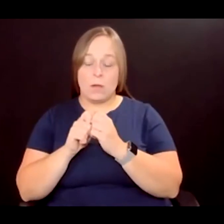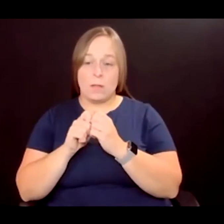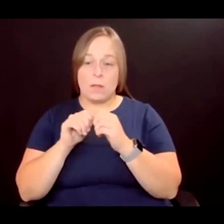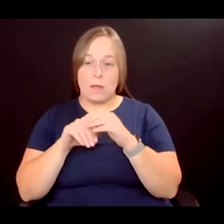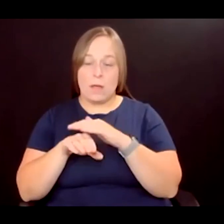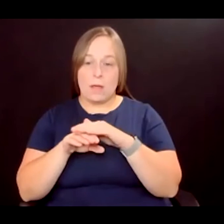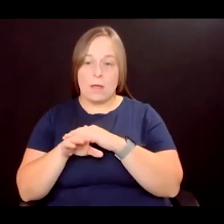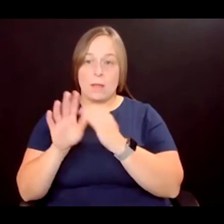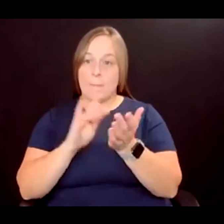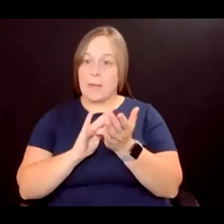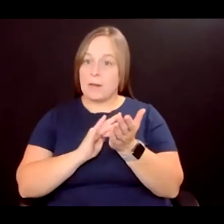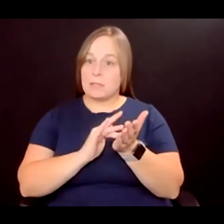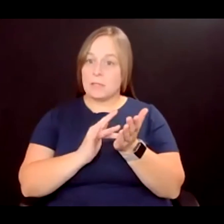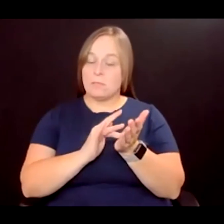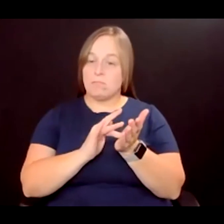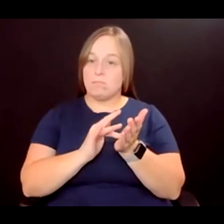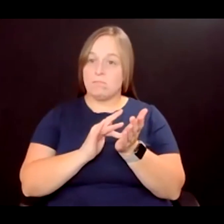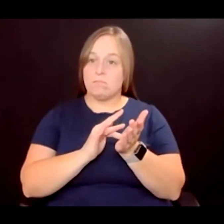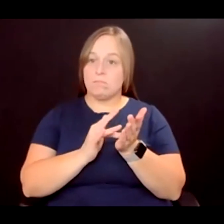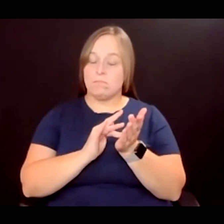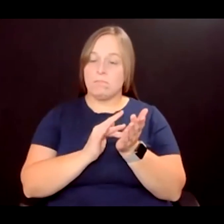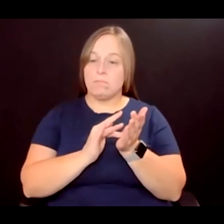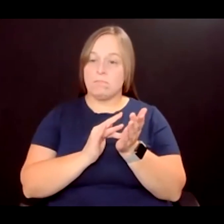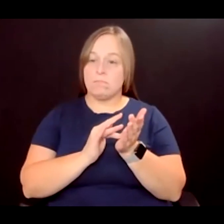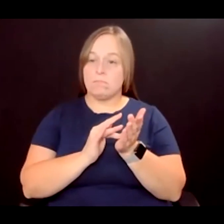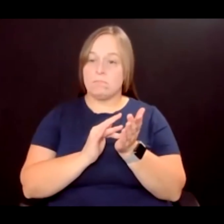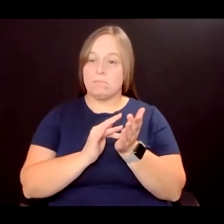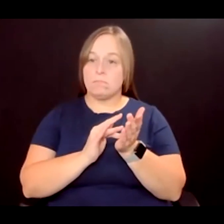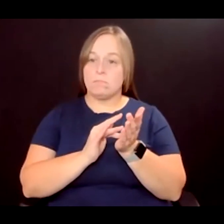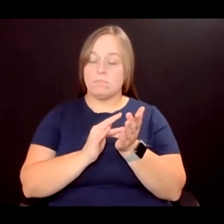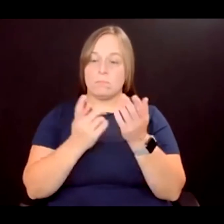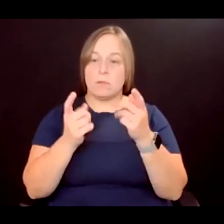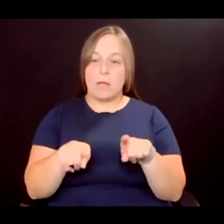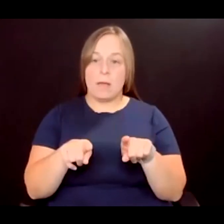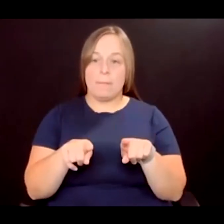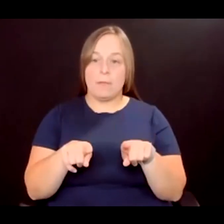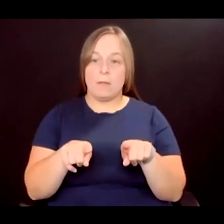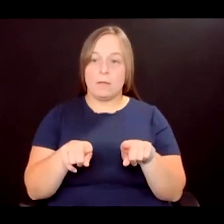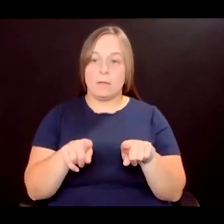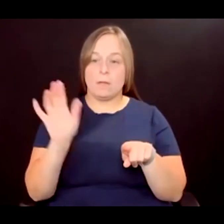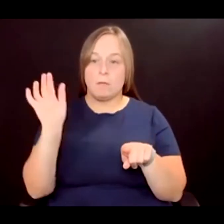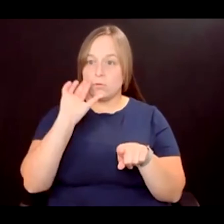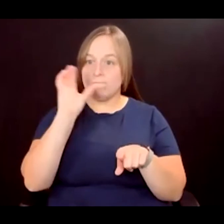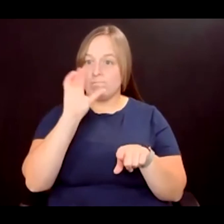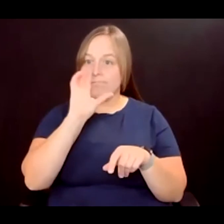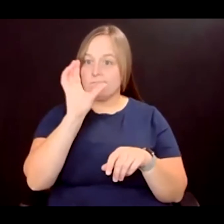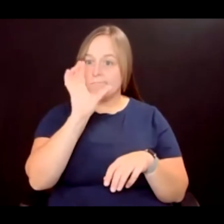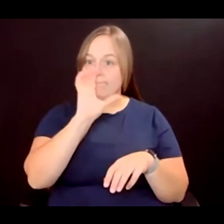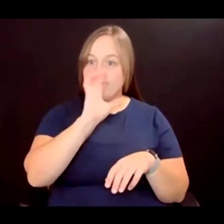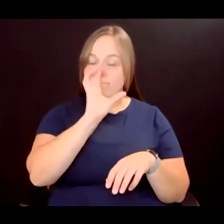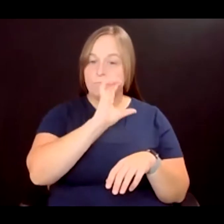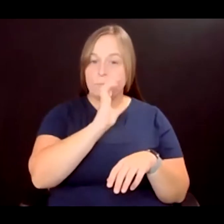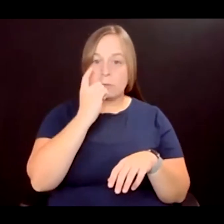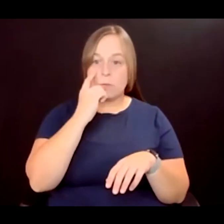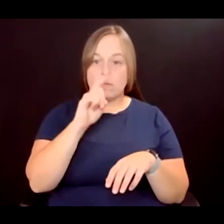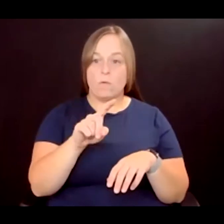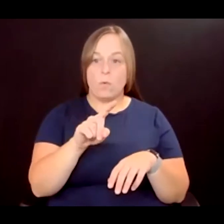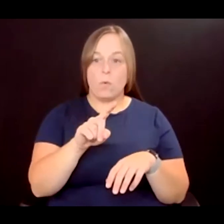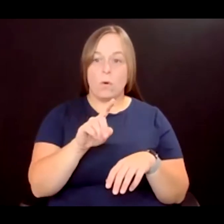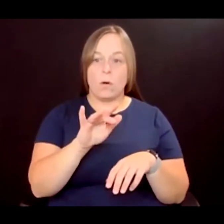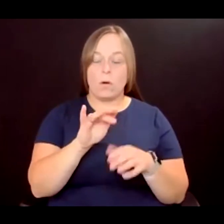silver linings that came out of the pandemic, was that it showed us how effective people can be working from home.